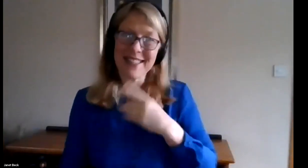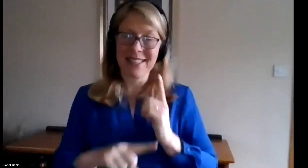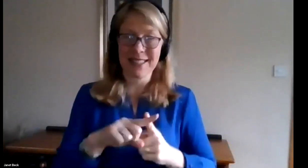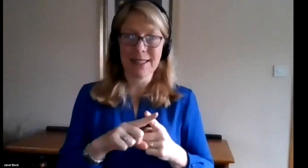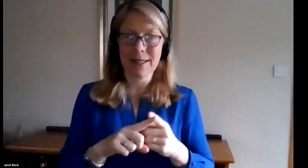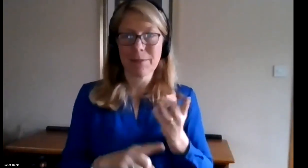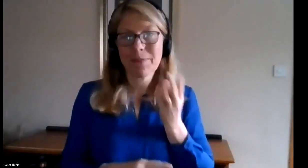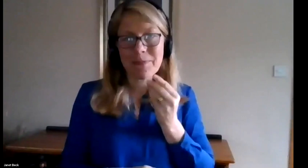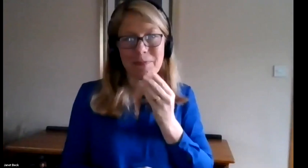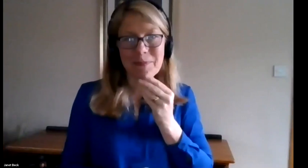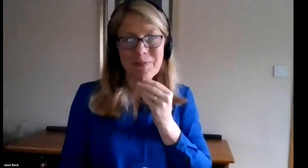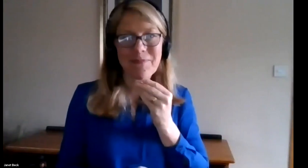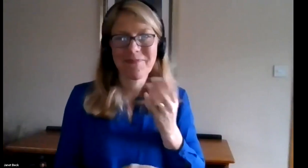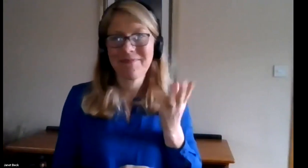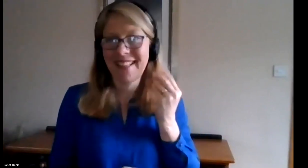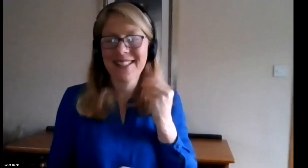we'll start off.